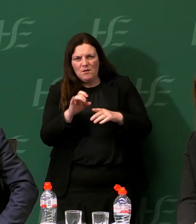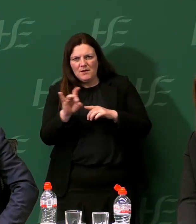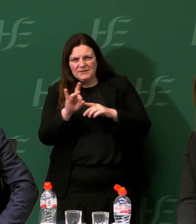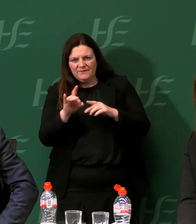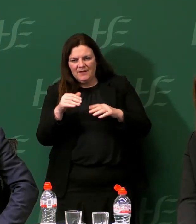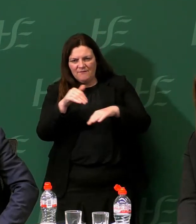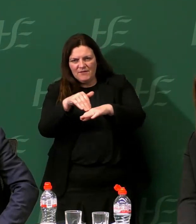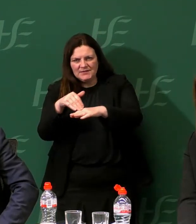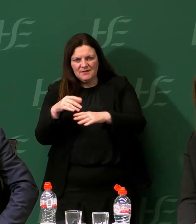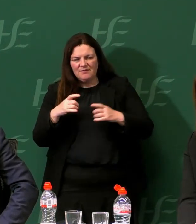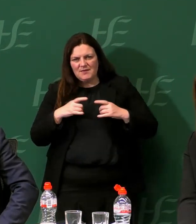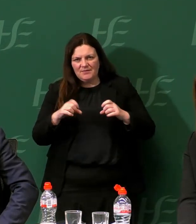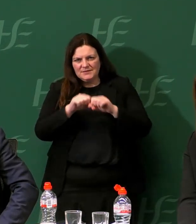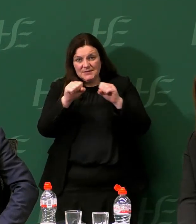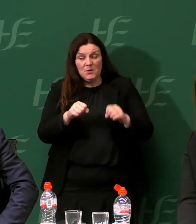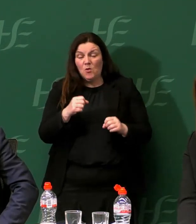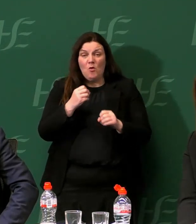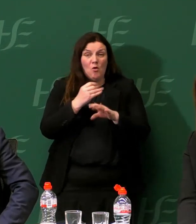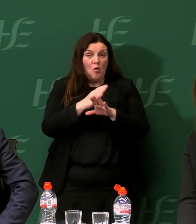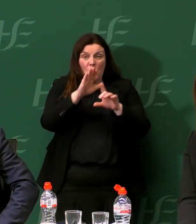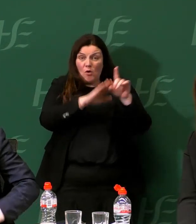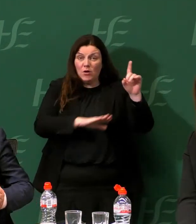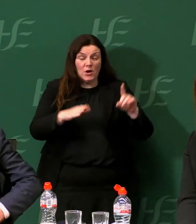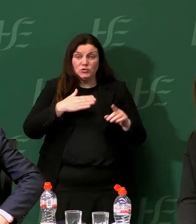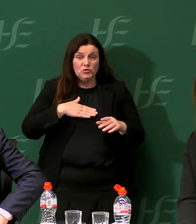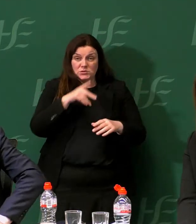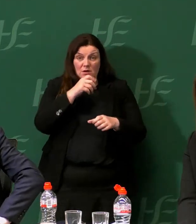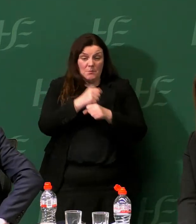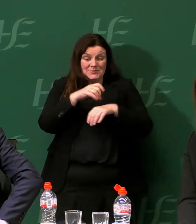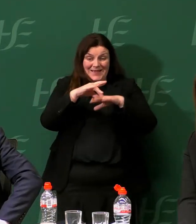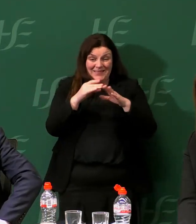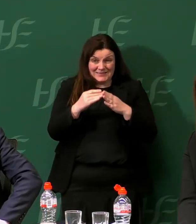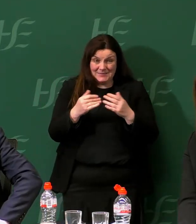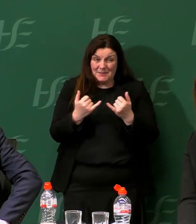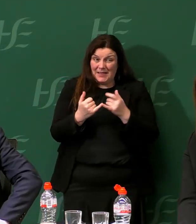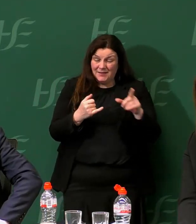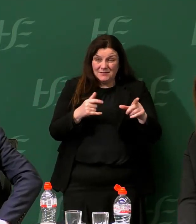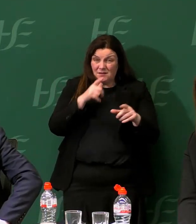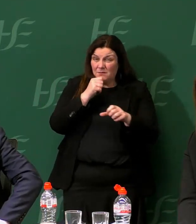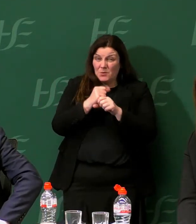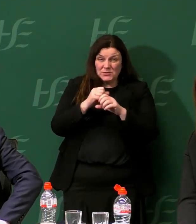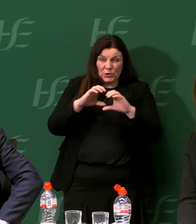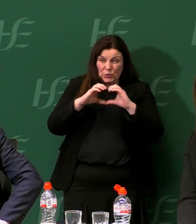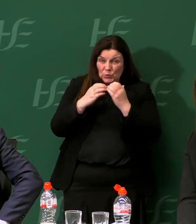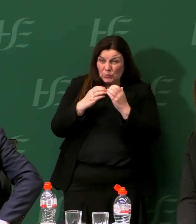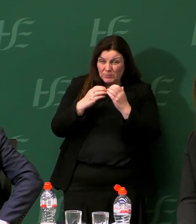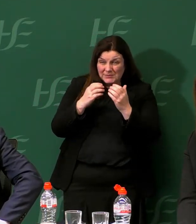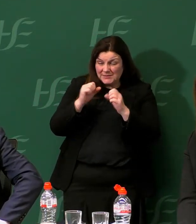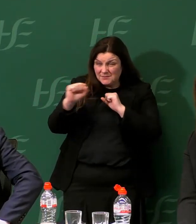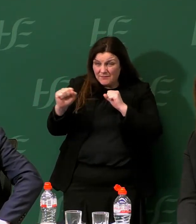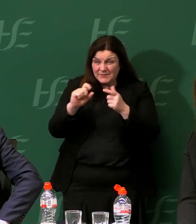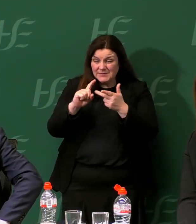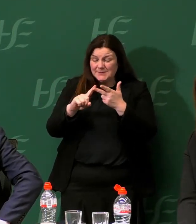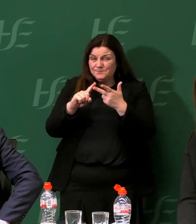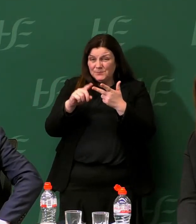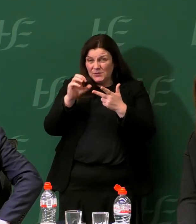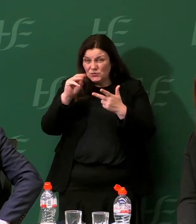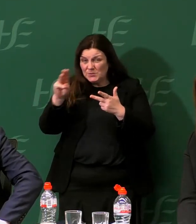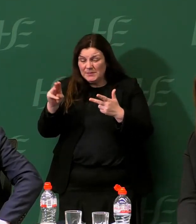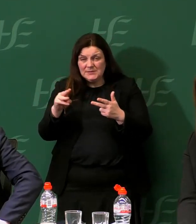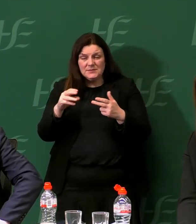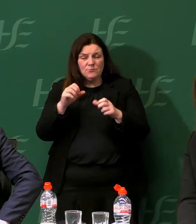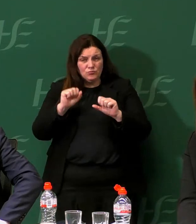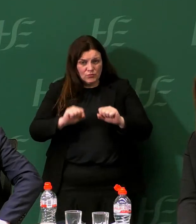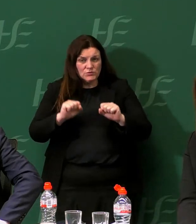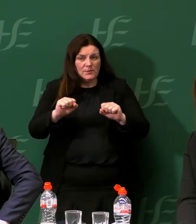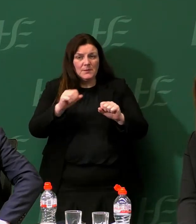system, all across the health system, not just hospitals, but our, as Anna's described, our community services too, our GPs. So we go into December